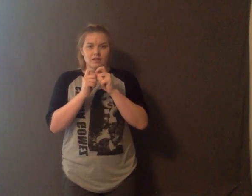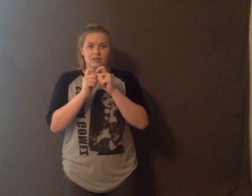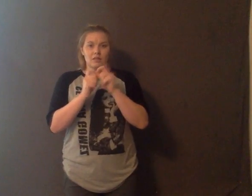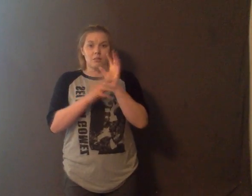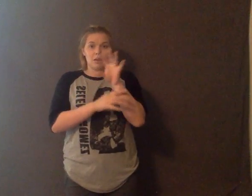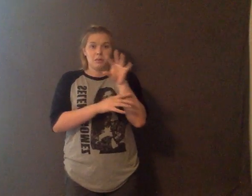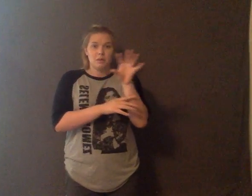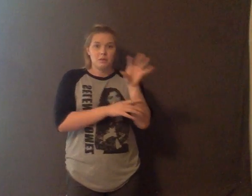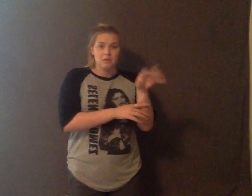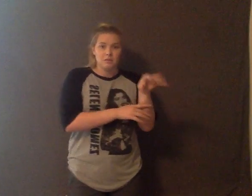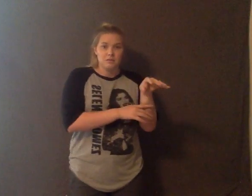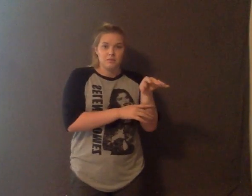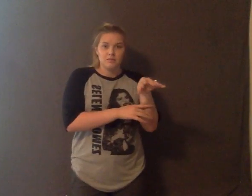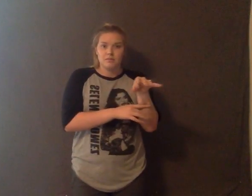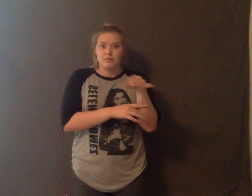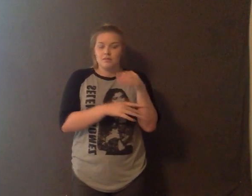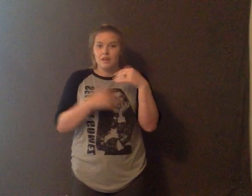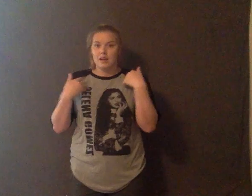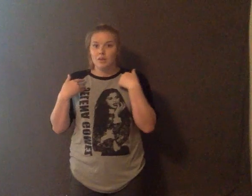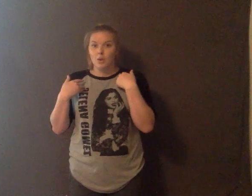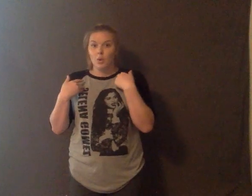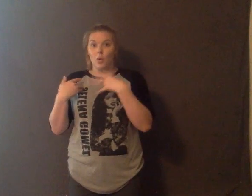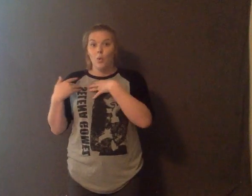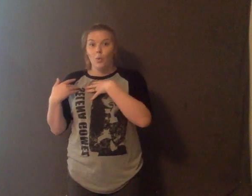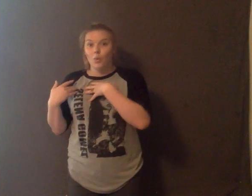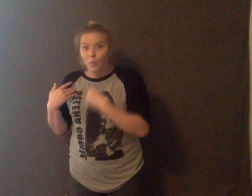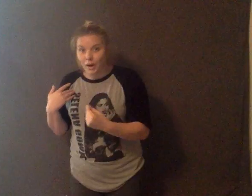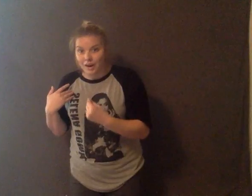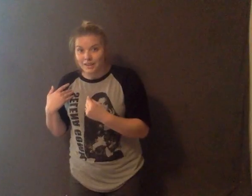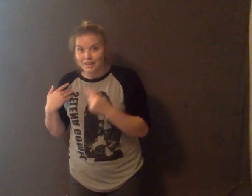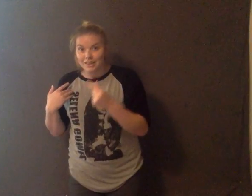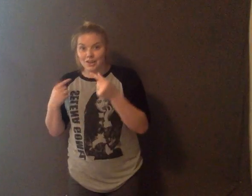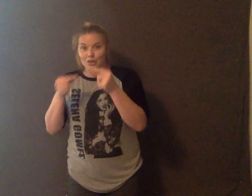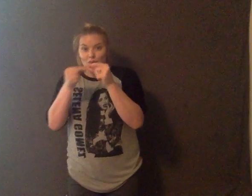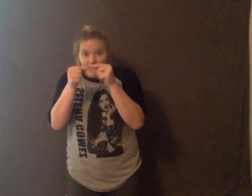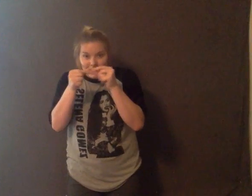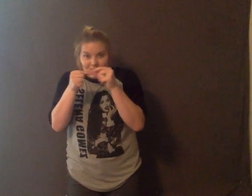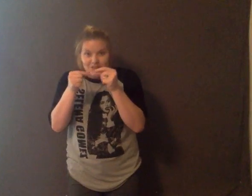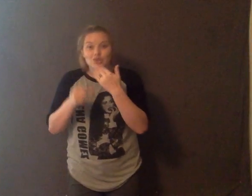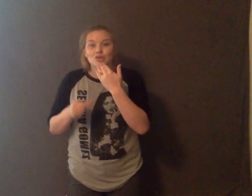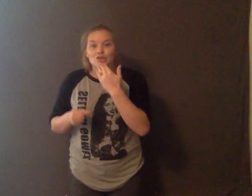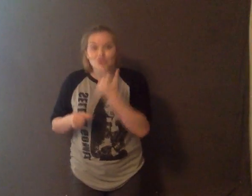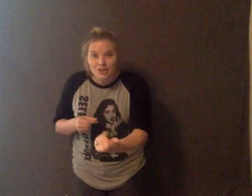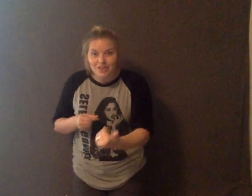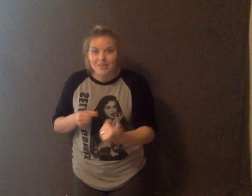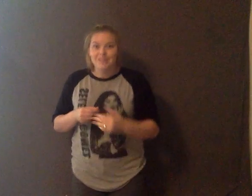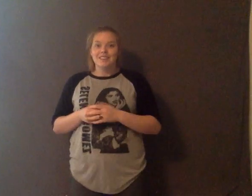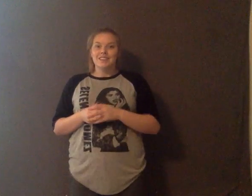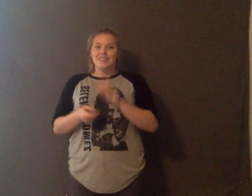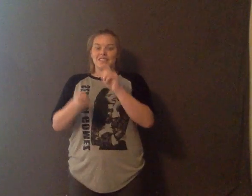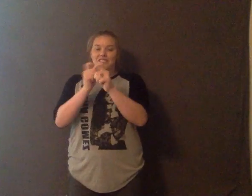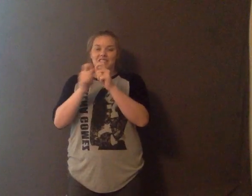plant-based, but it was made up of white rice, fruit, and table sugar. And he was reversing diabetes, he was reversing